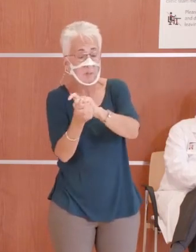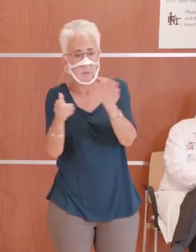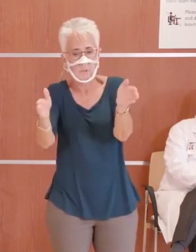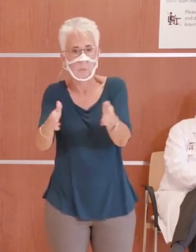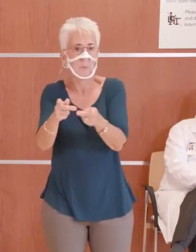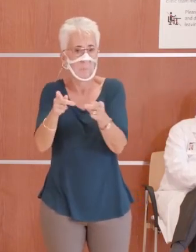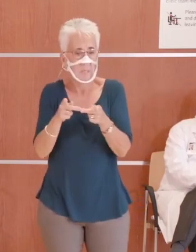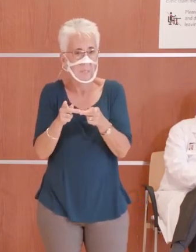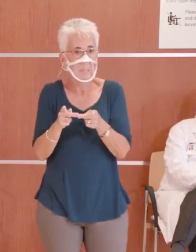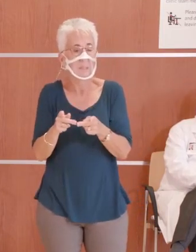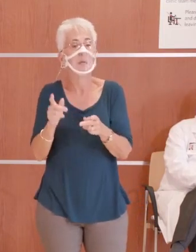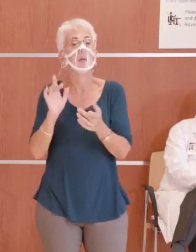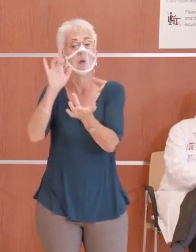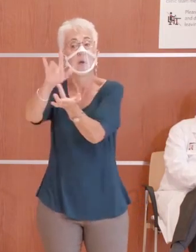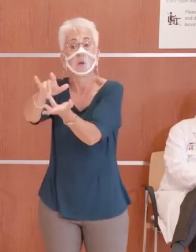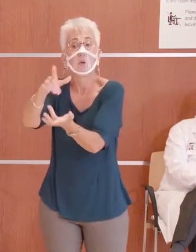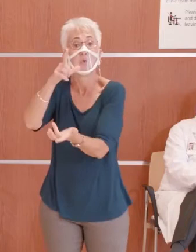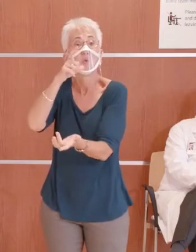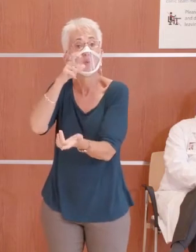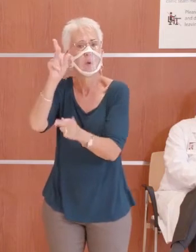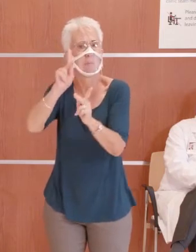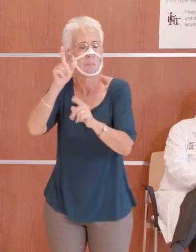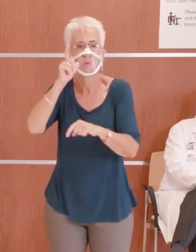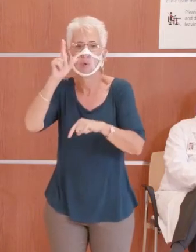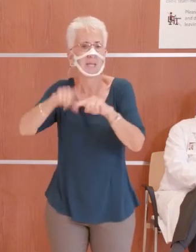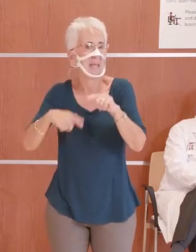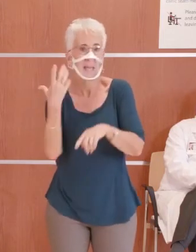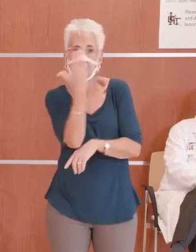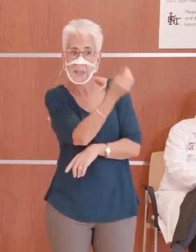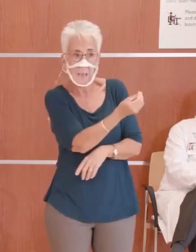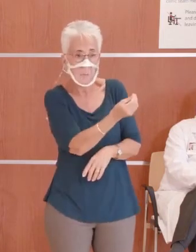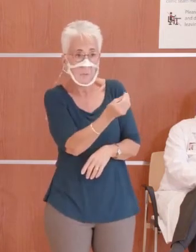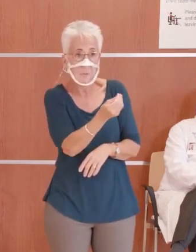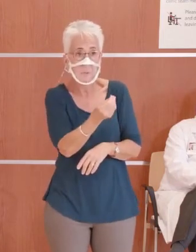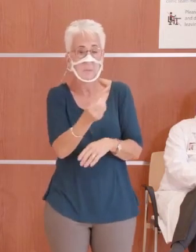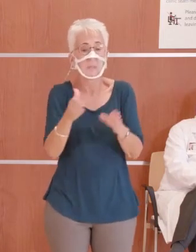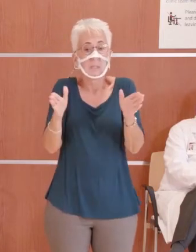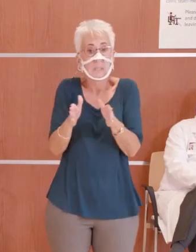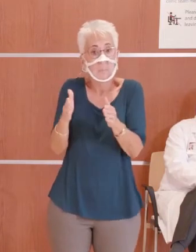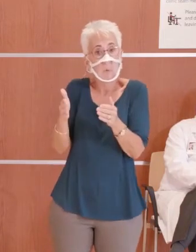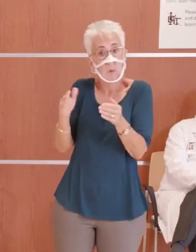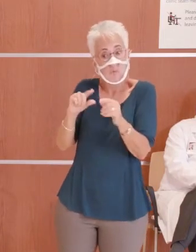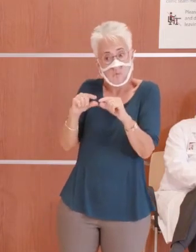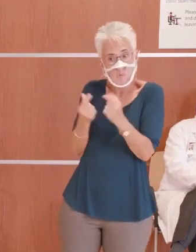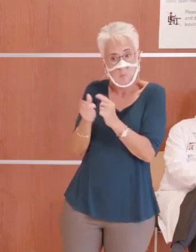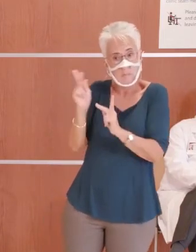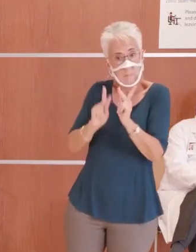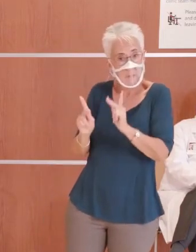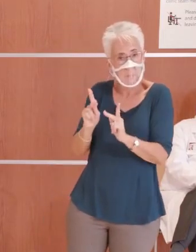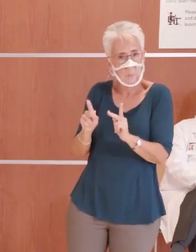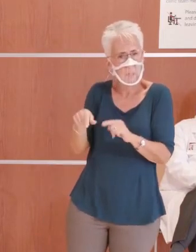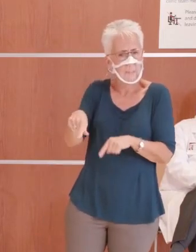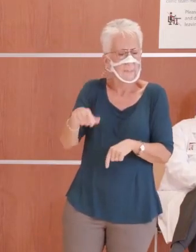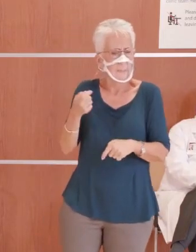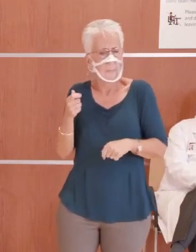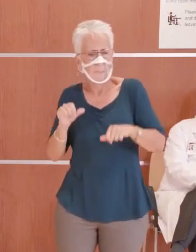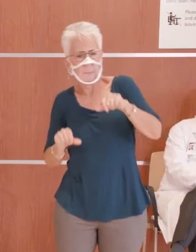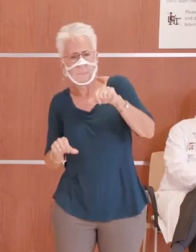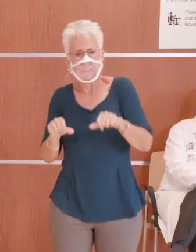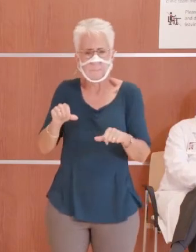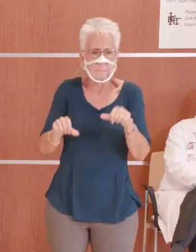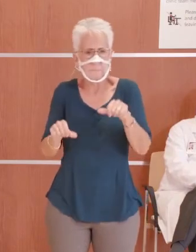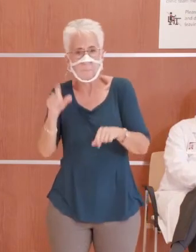outreach to homebound and populations who would benefit from outreach, including people who were understandably more unsure about